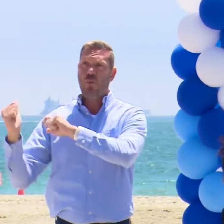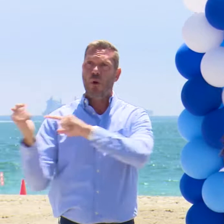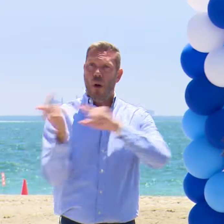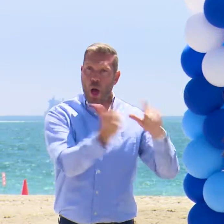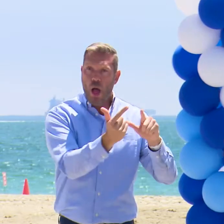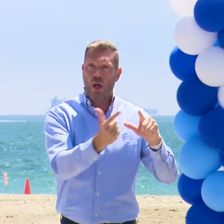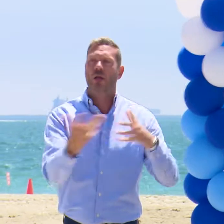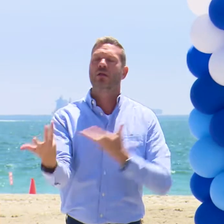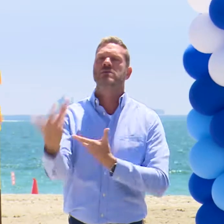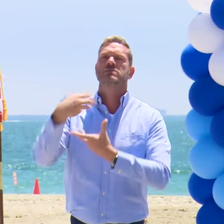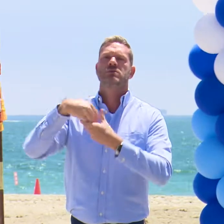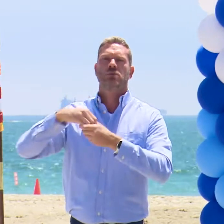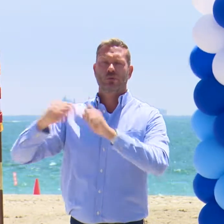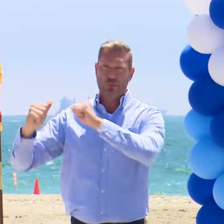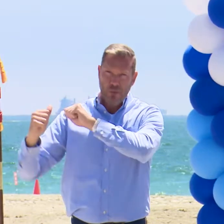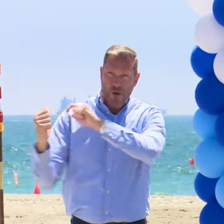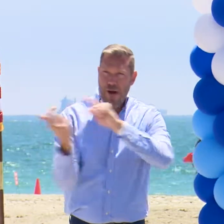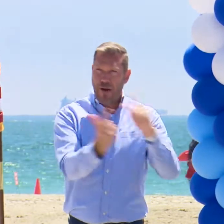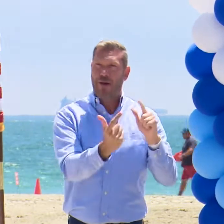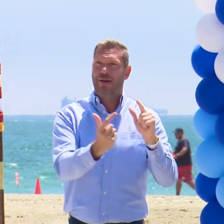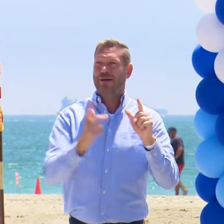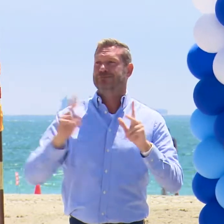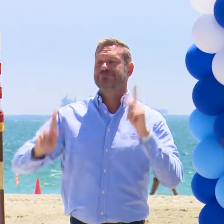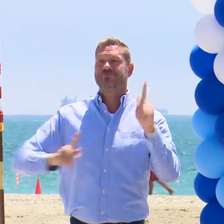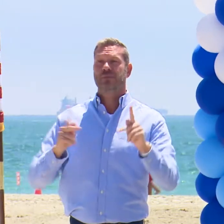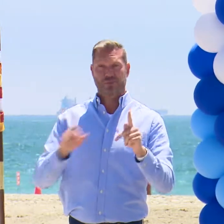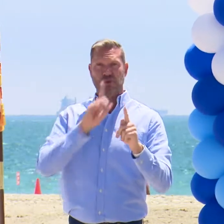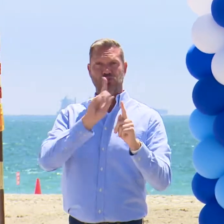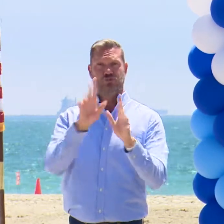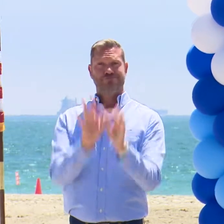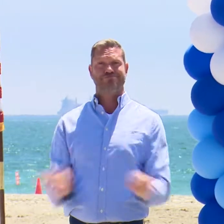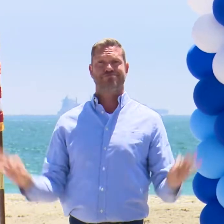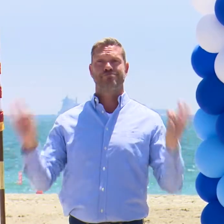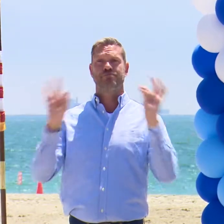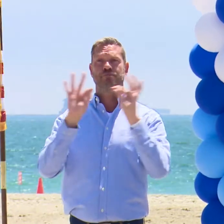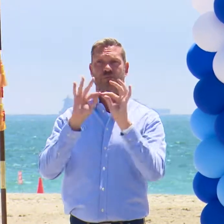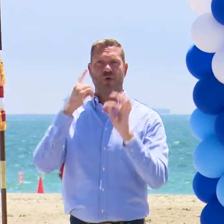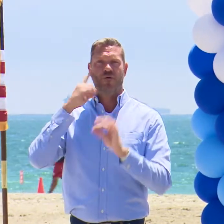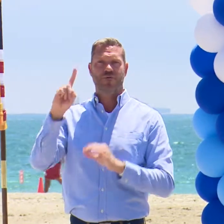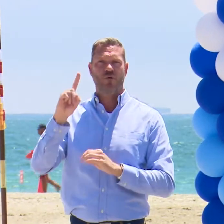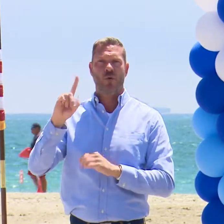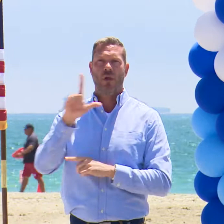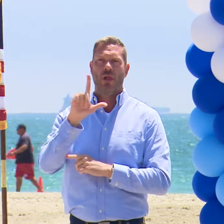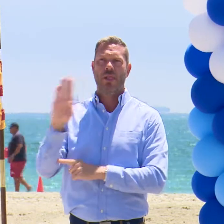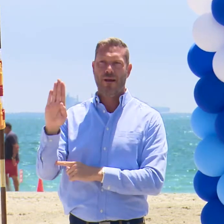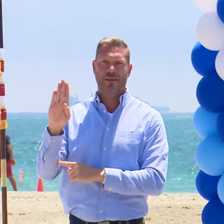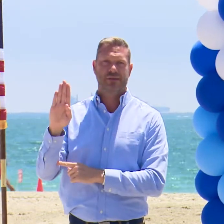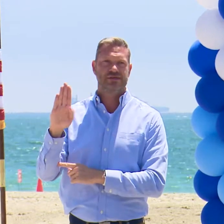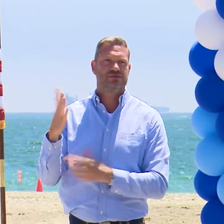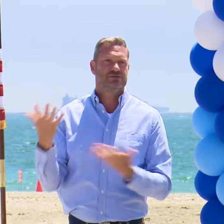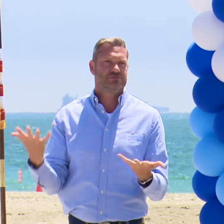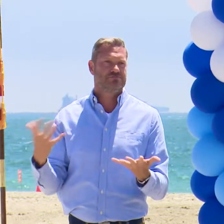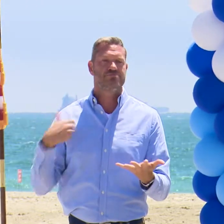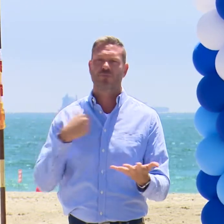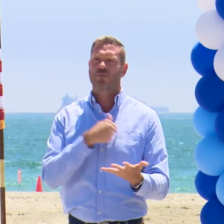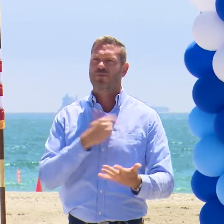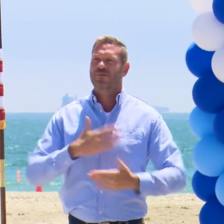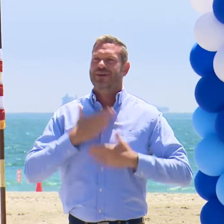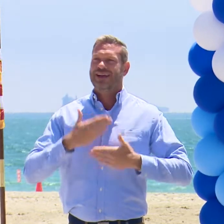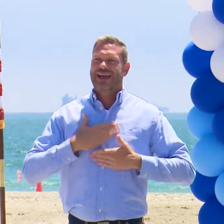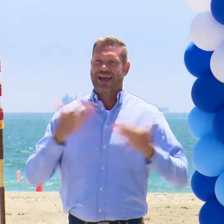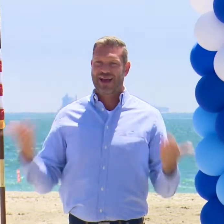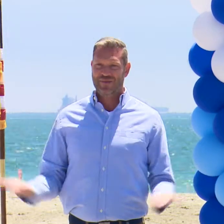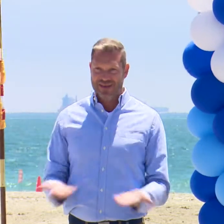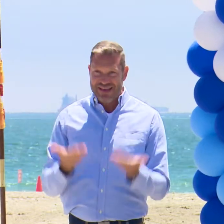of everyone, is a key part of what Long Beach is all about. And really proud to be here to unveil